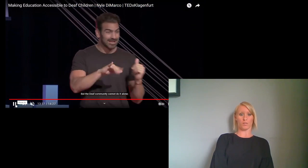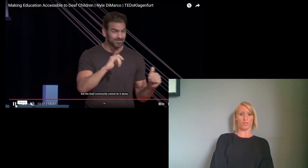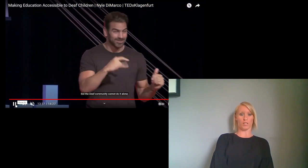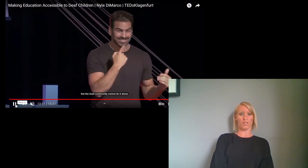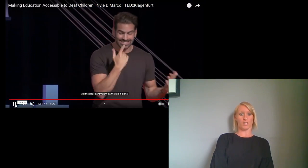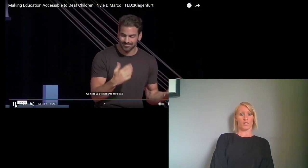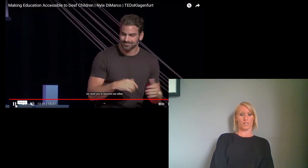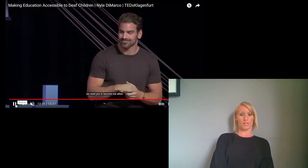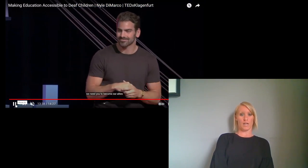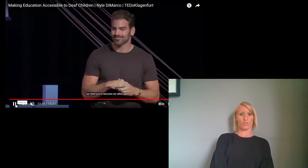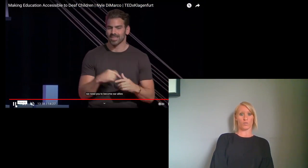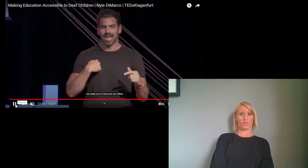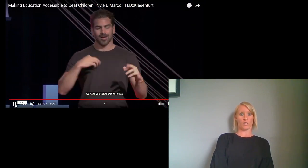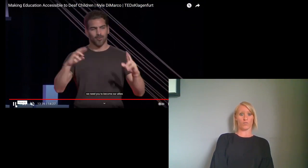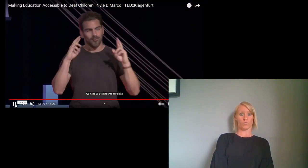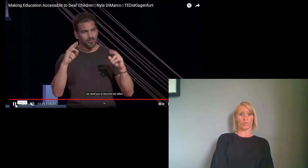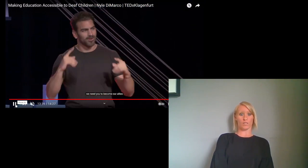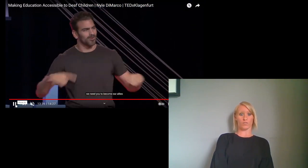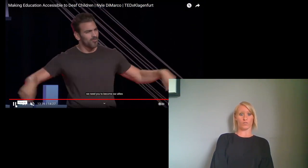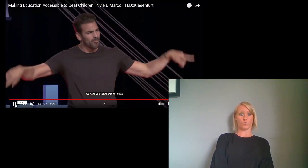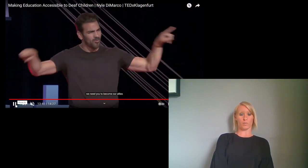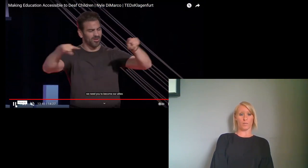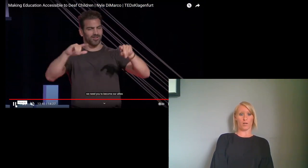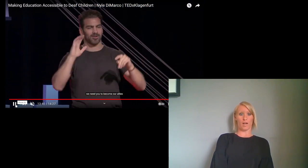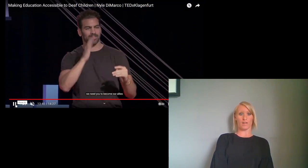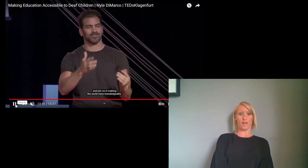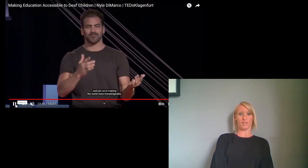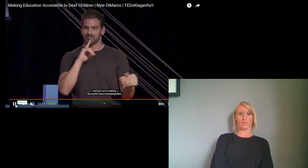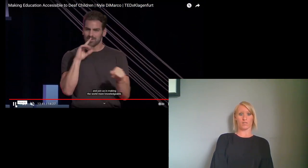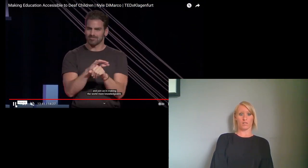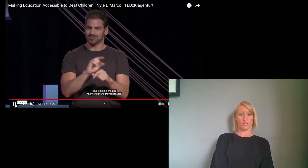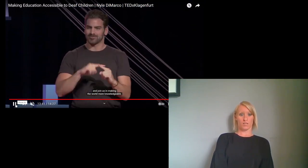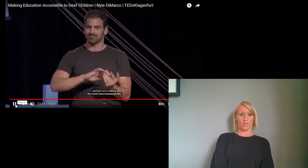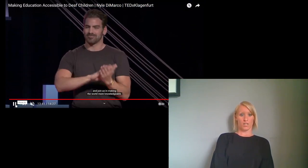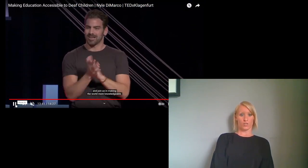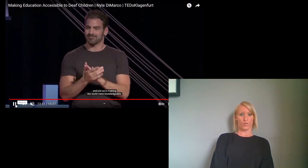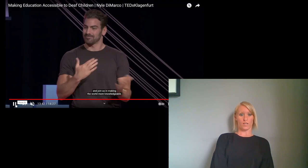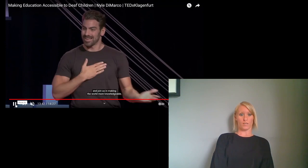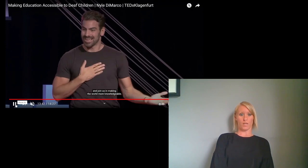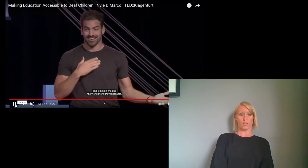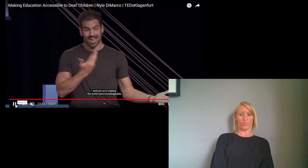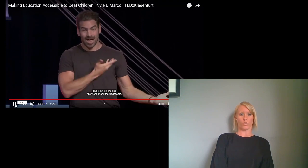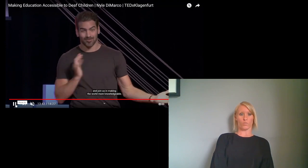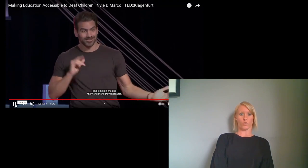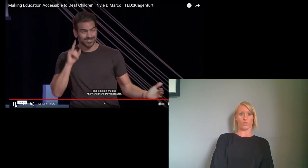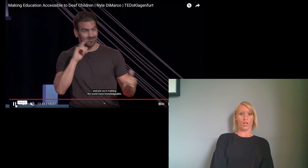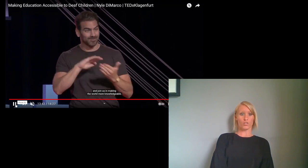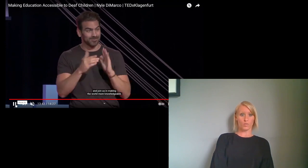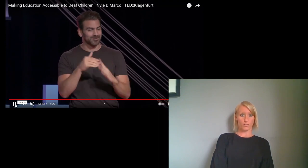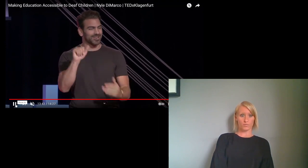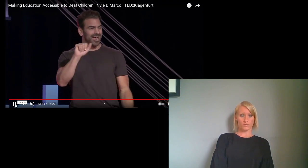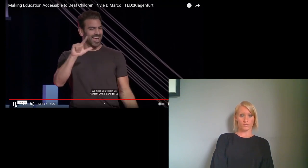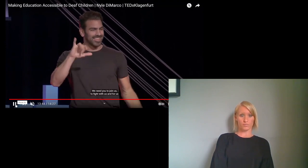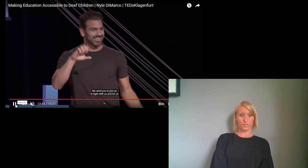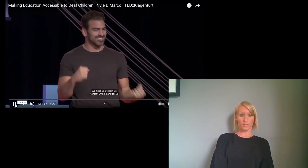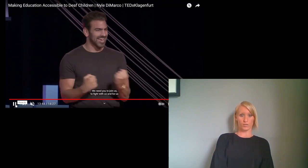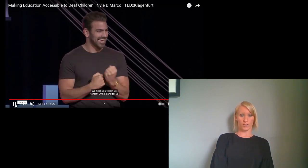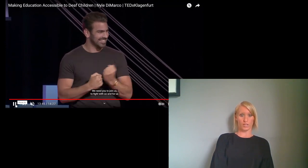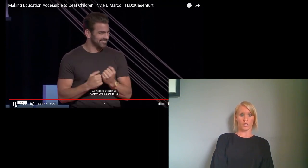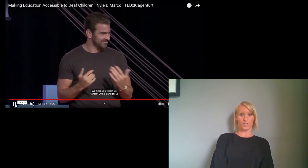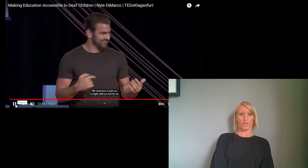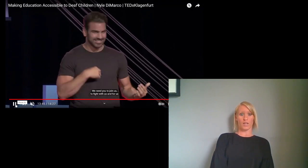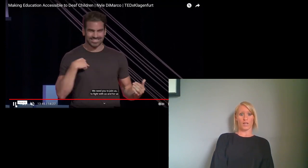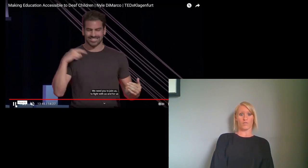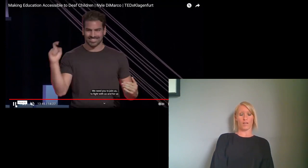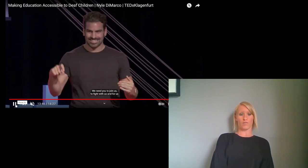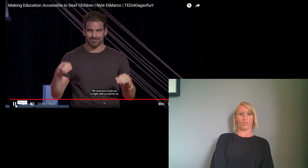deaf community cannot do it alone. We need you to become our allies and join us in making the world a more knowledgeable